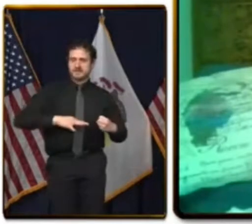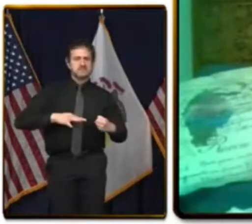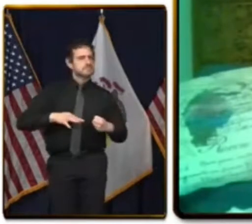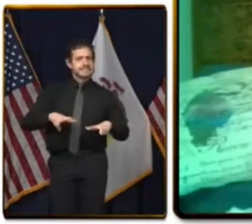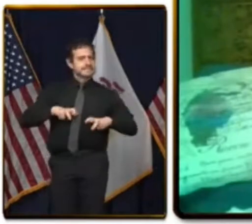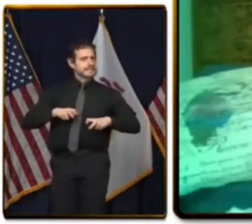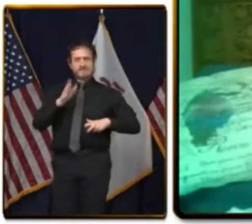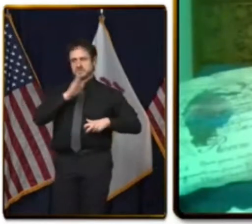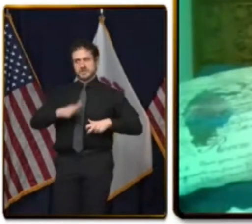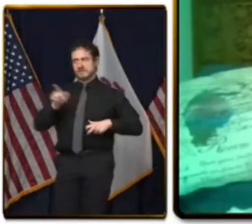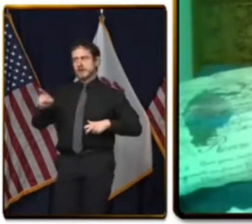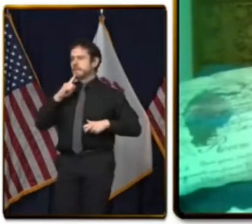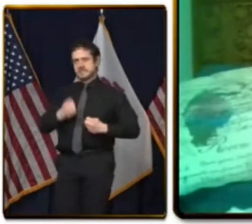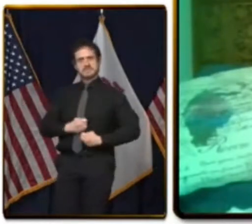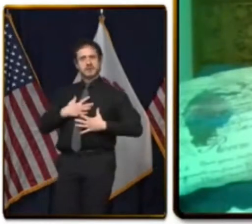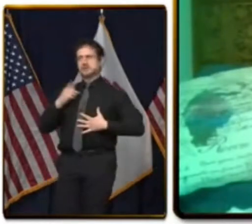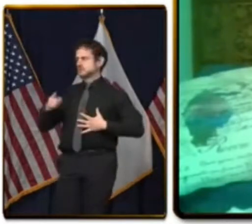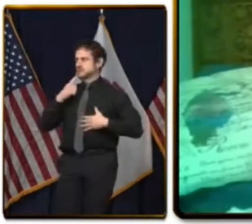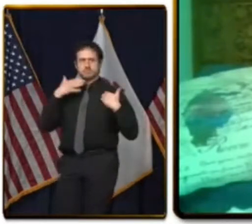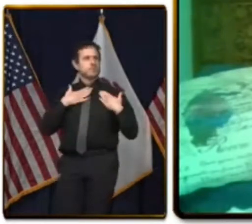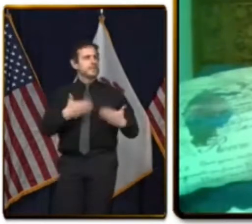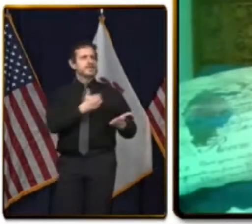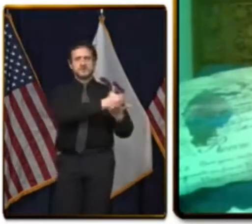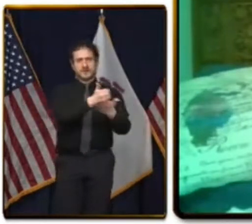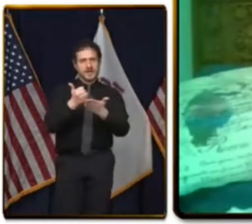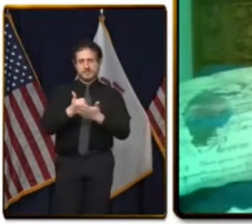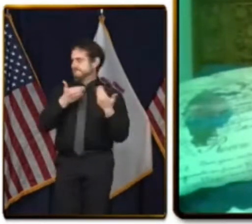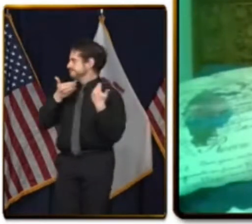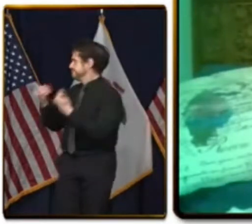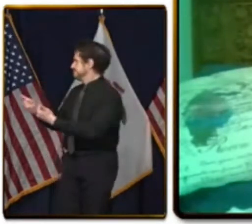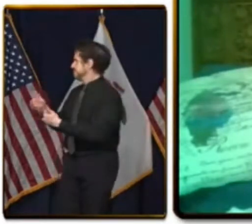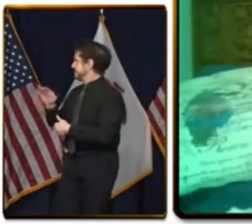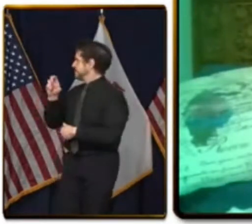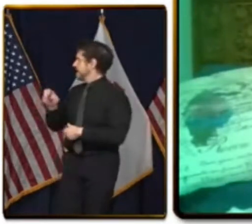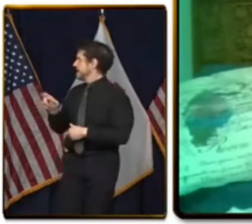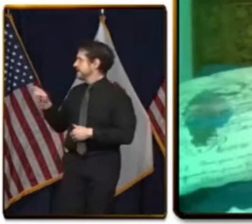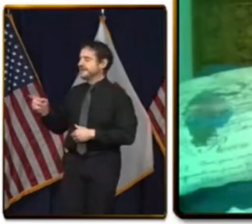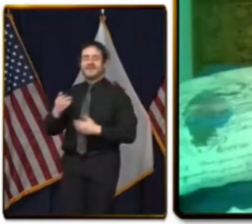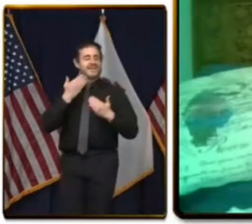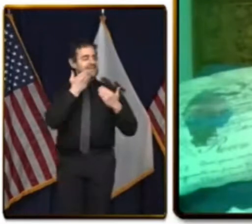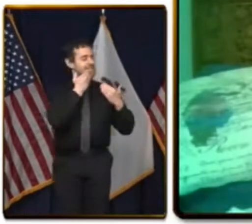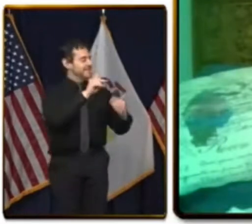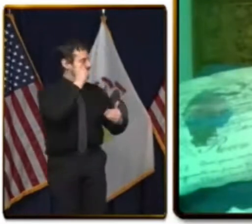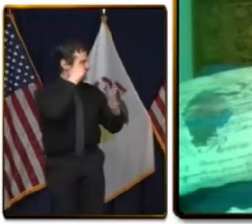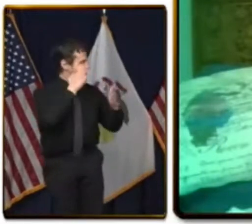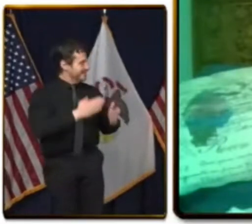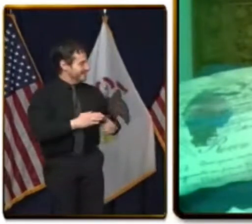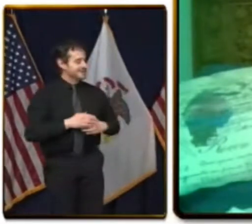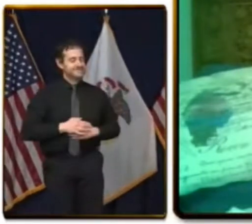is inspiring. So take it away, Bonnie. Thank you, Governor.